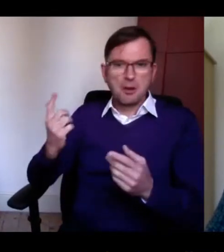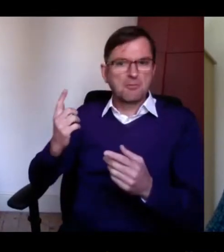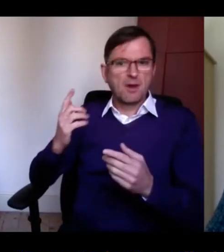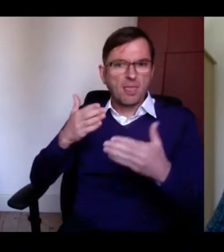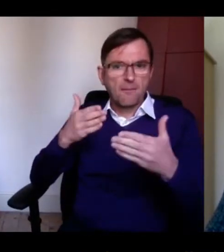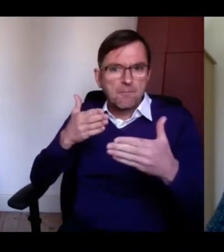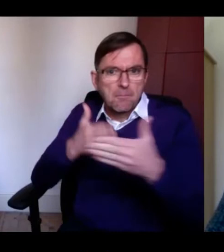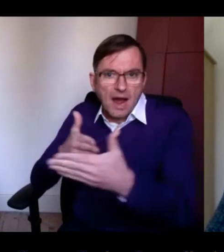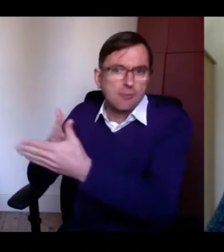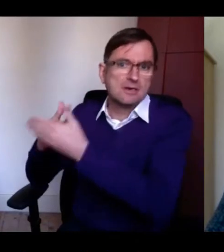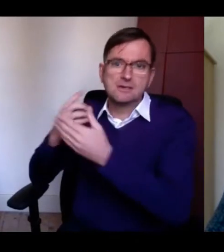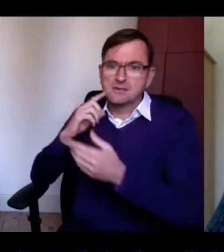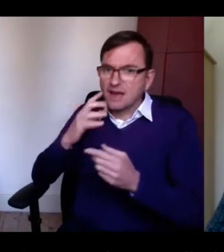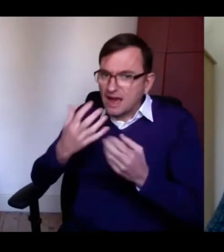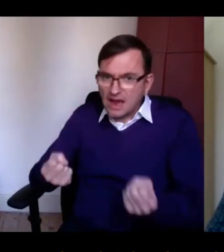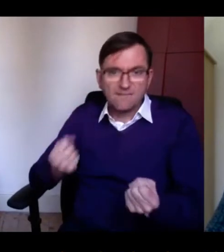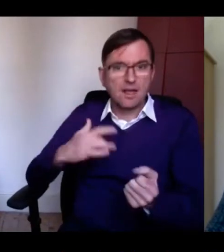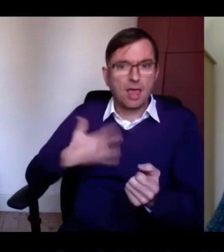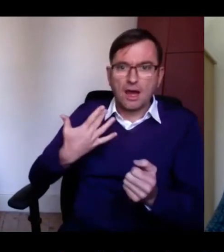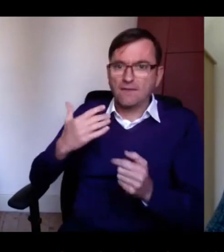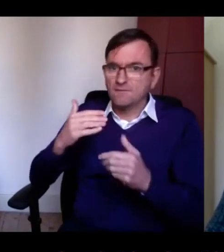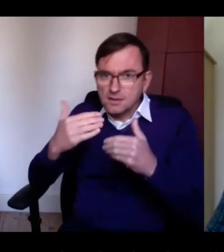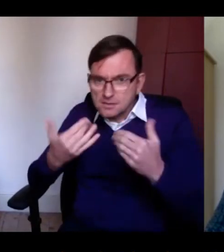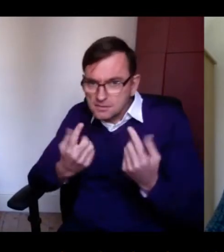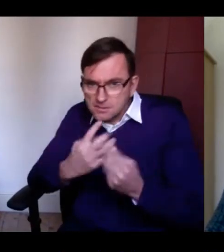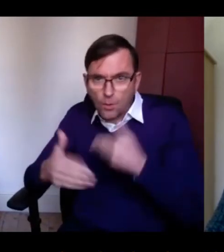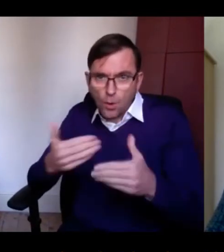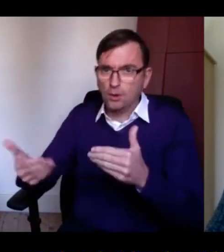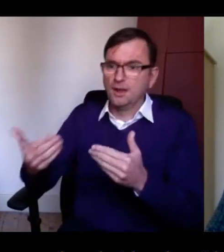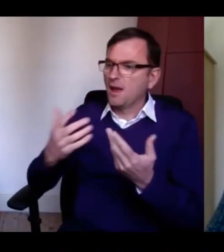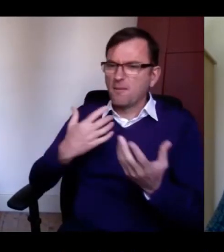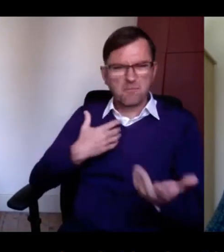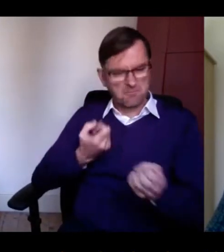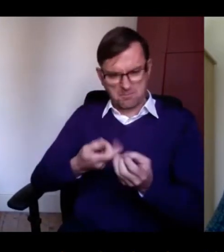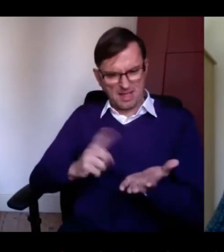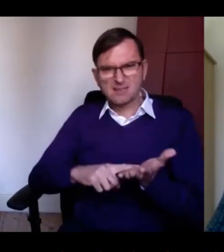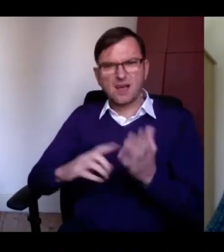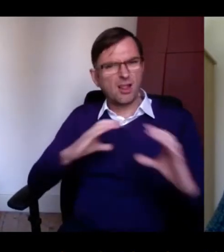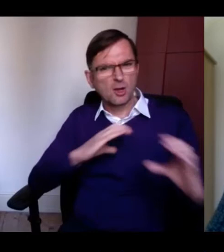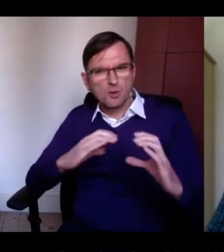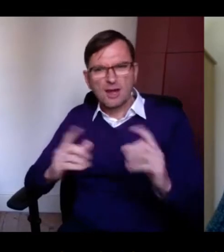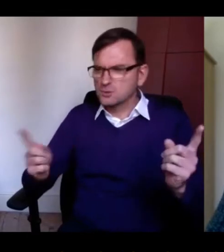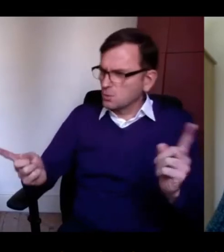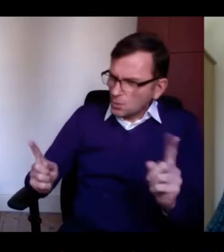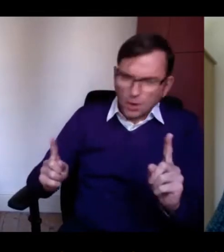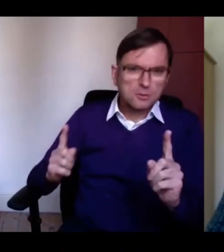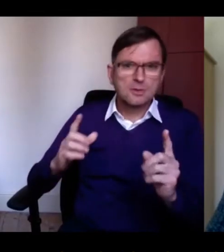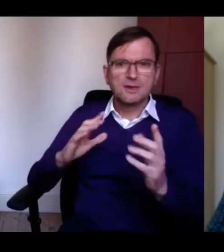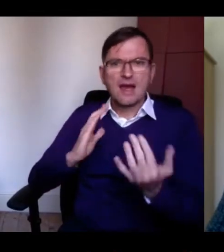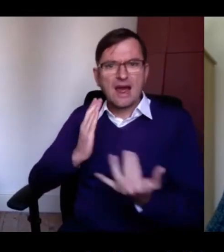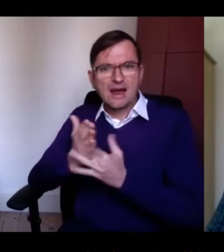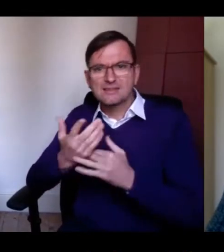where I work, maybe what barriers I have when I am sort of trying to develop my business.